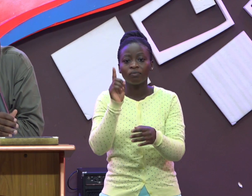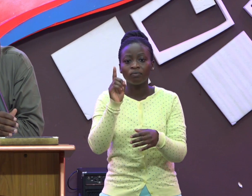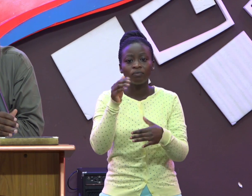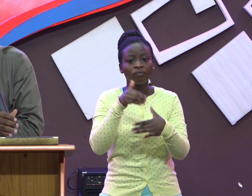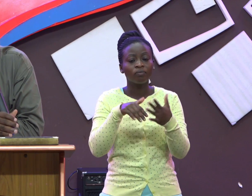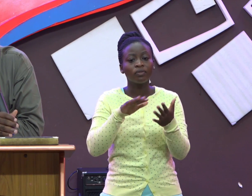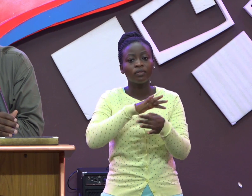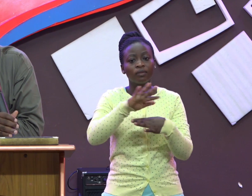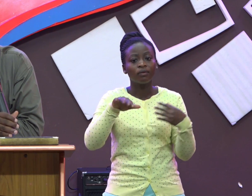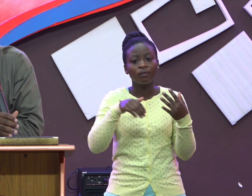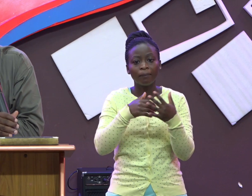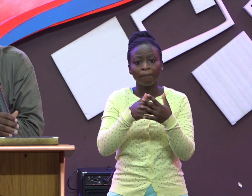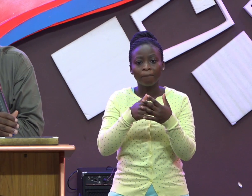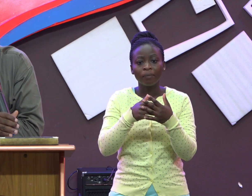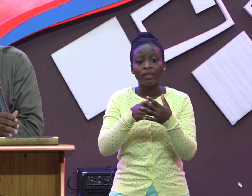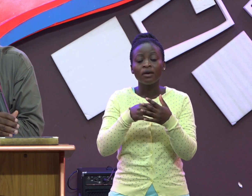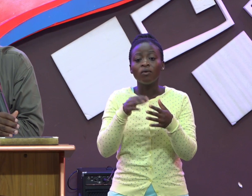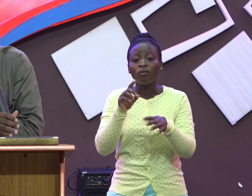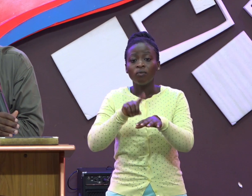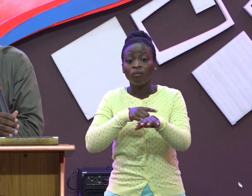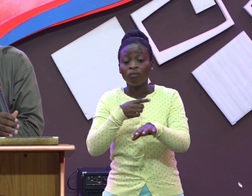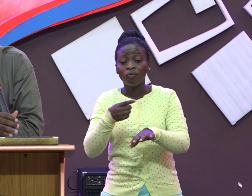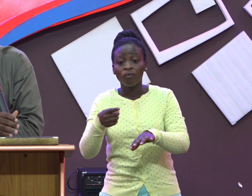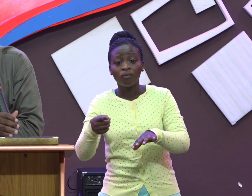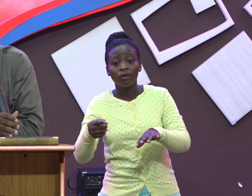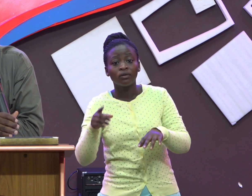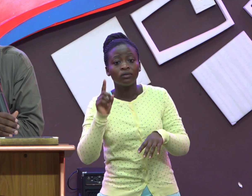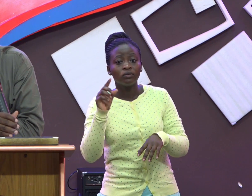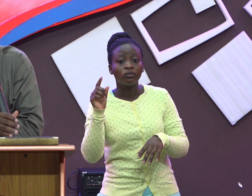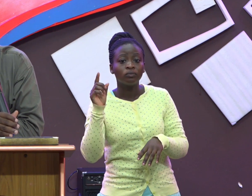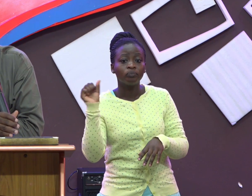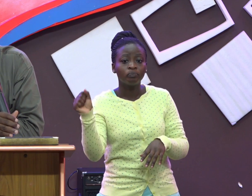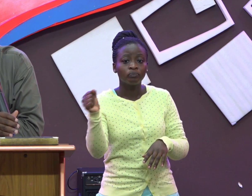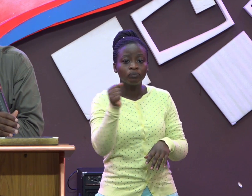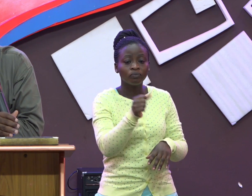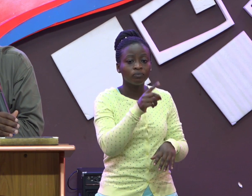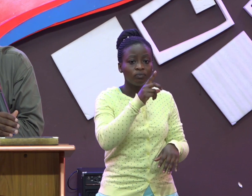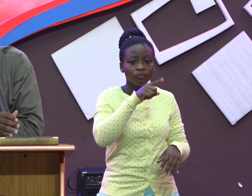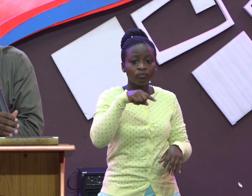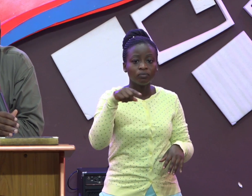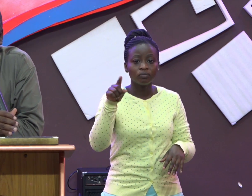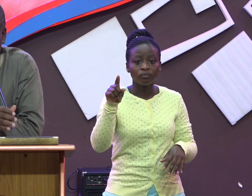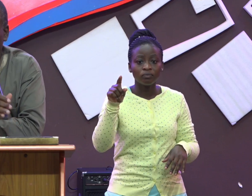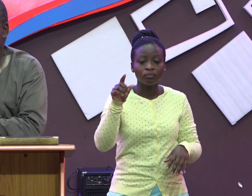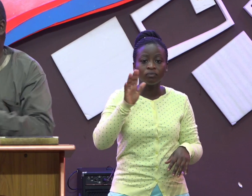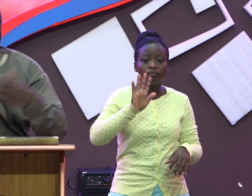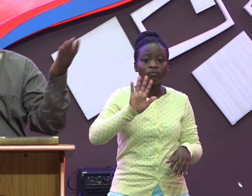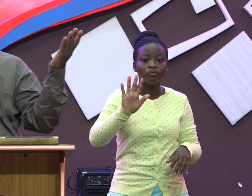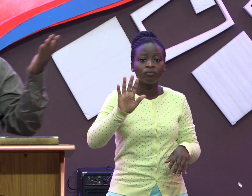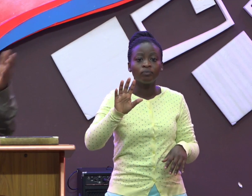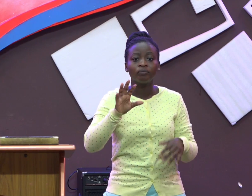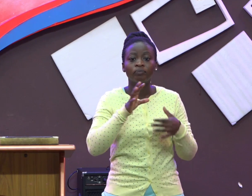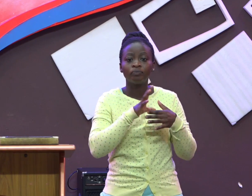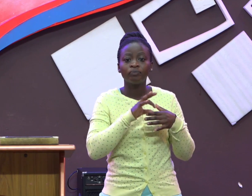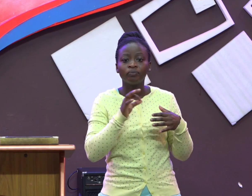you, when you put right your relationship with God, when your spirit is in a good state,